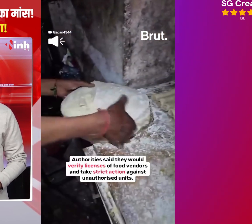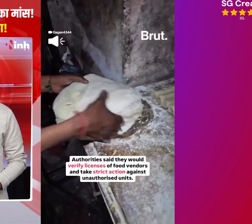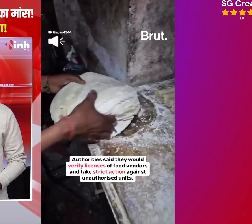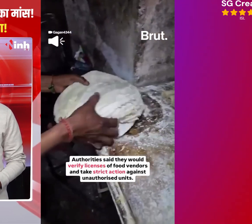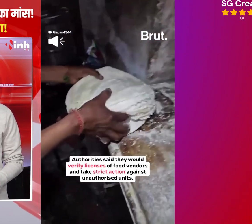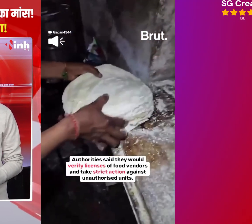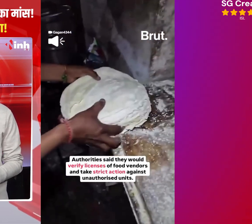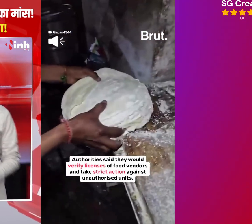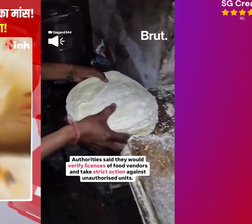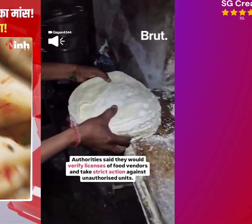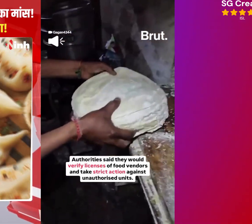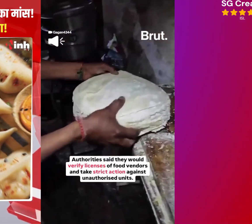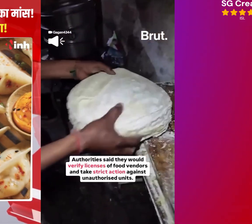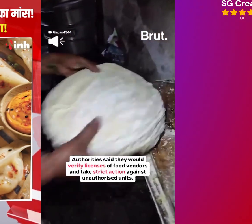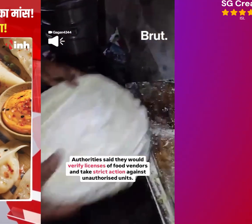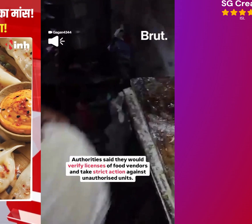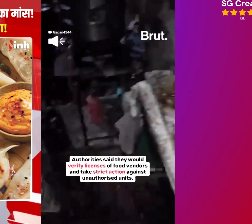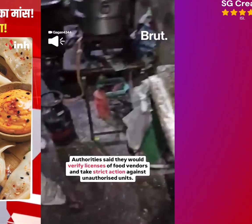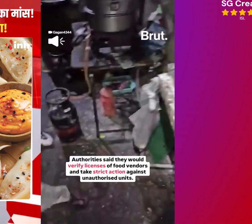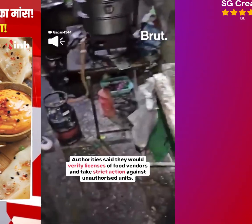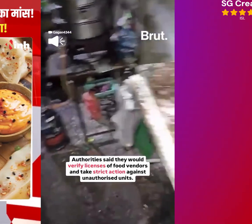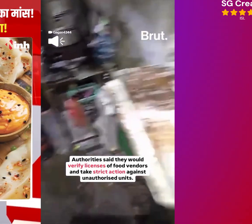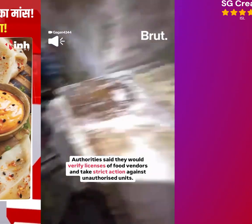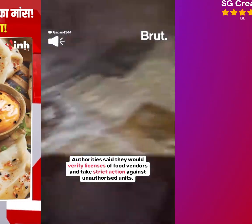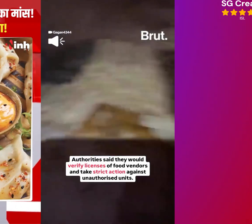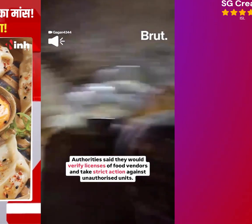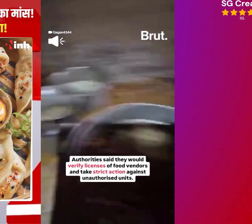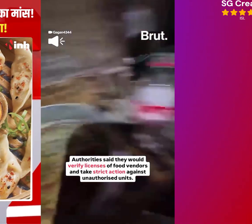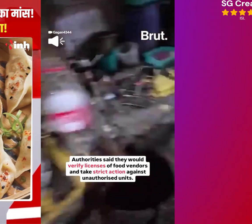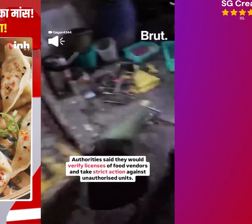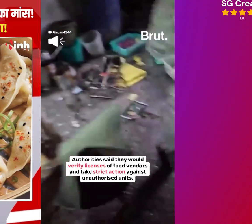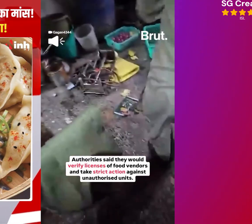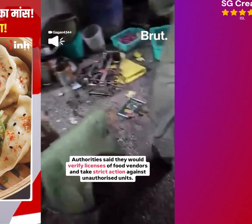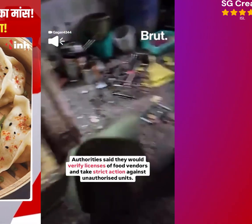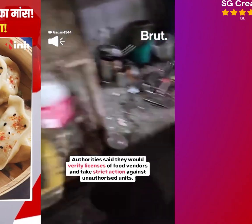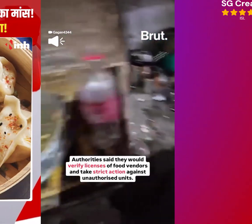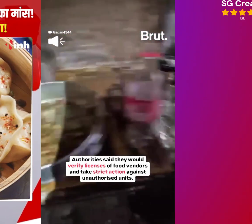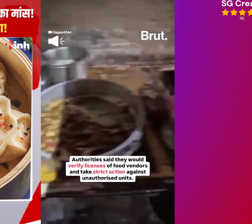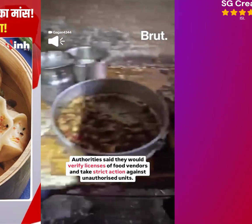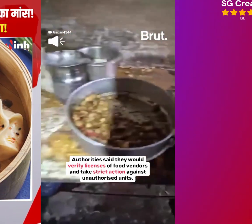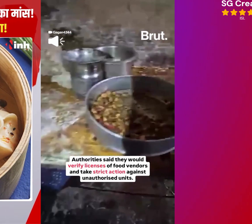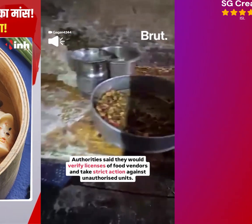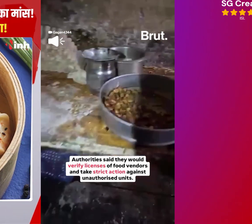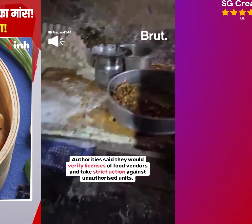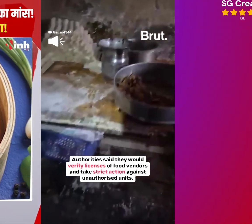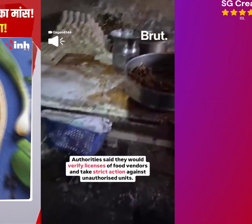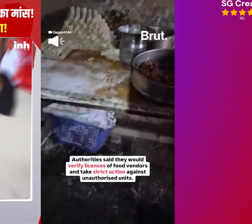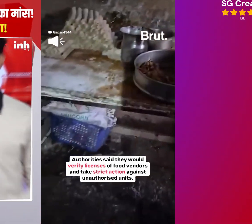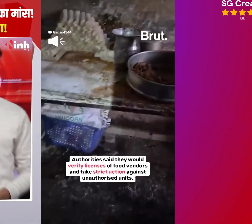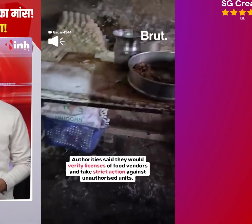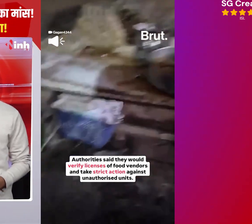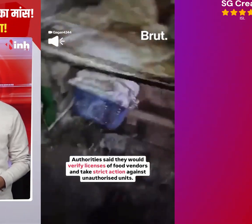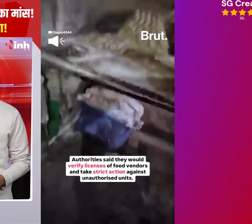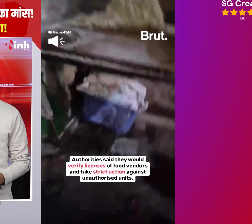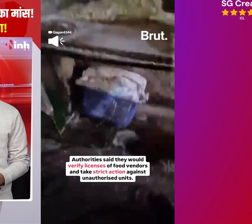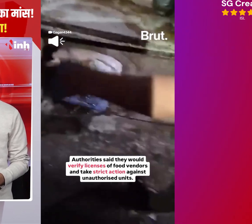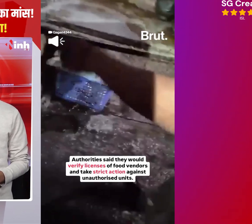Gastrointestinal issues. Contaminated food can cause symptoms like stomach cramps, diarrhea, and vomiting. Other